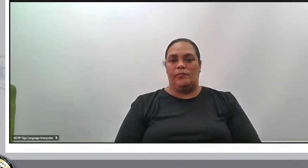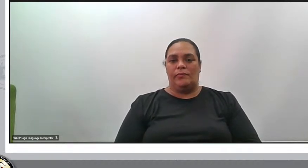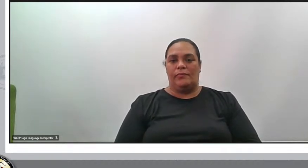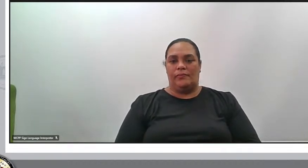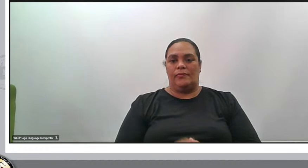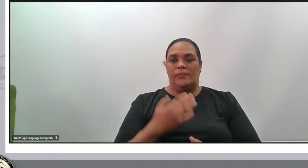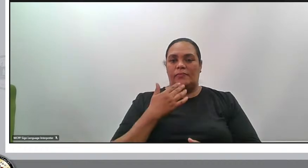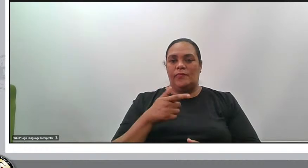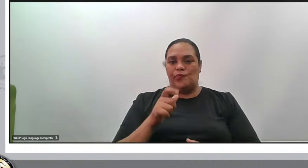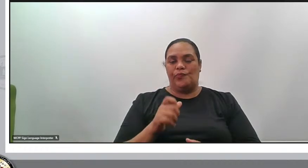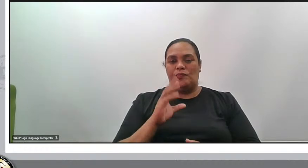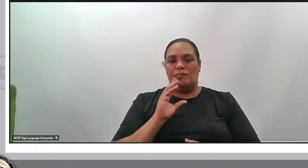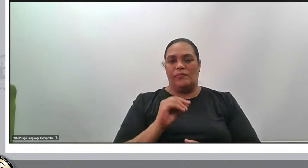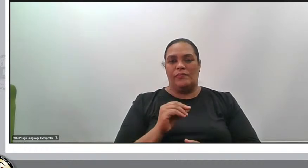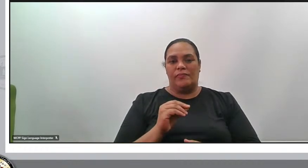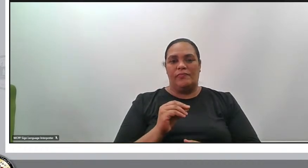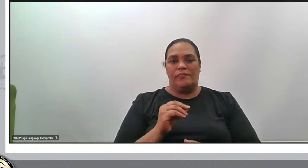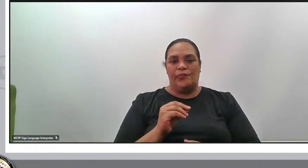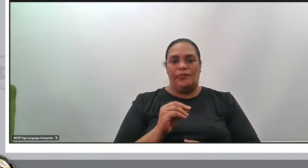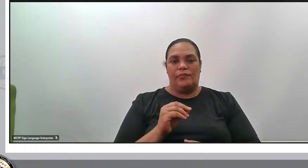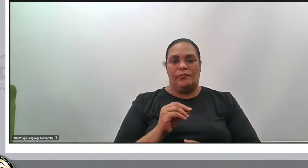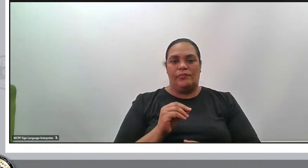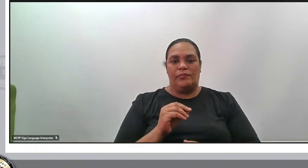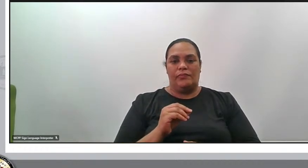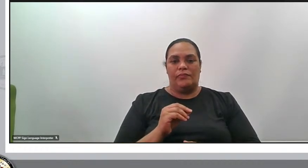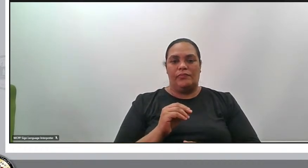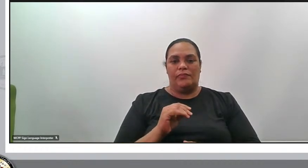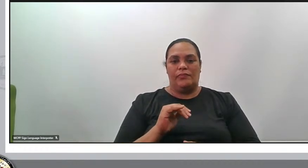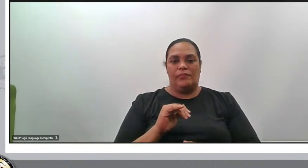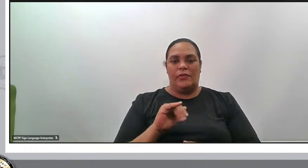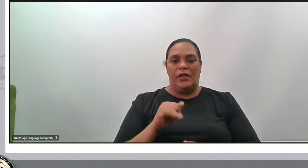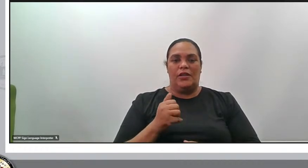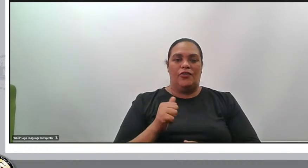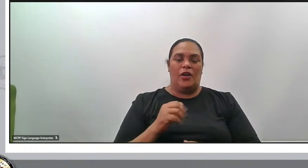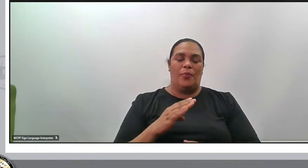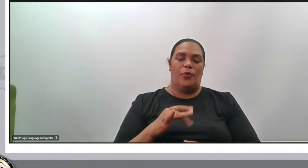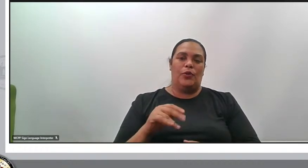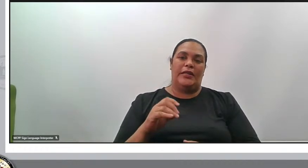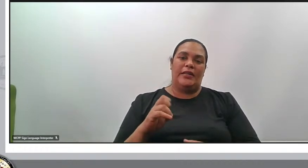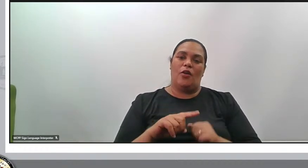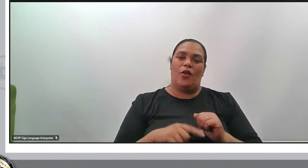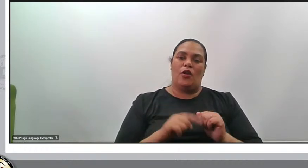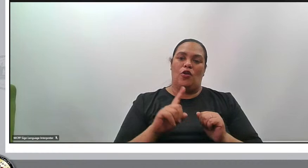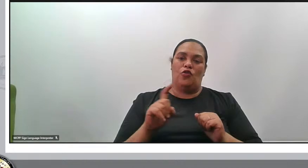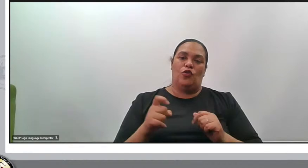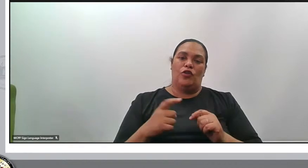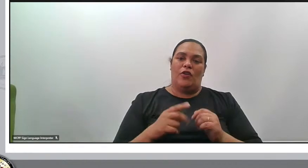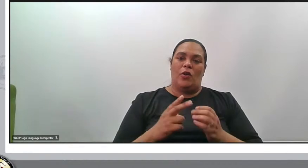Thank you, Chairperson. I'm going to ask whether Mr. Jawadeen could assist with the last question from